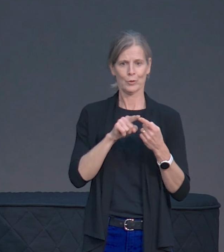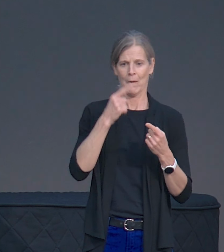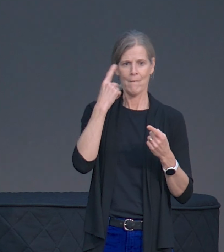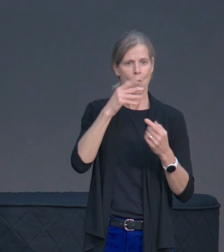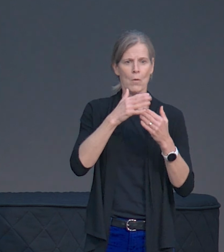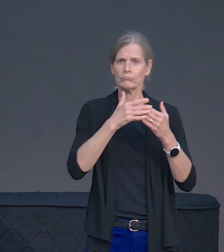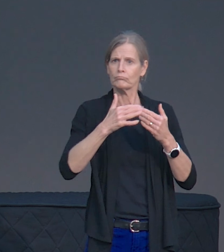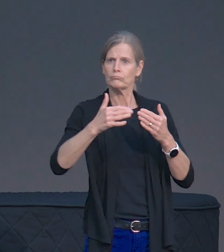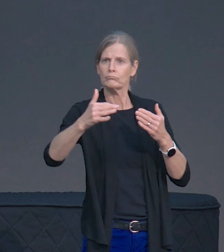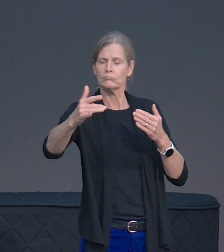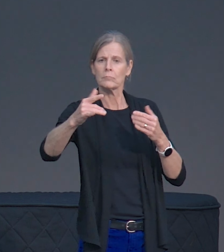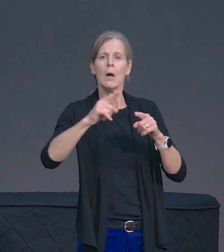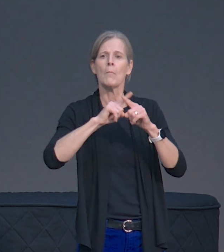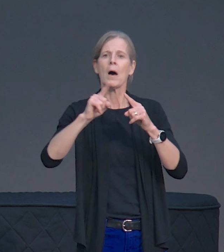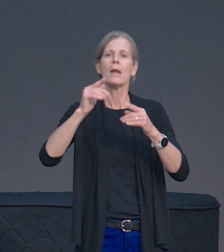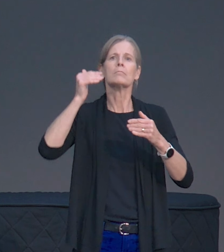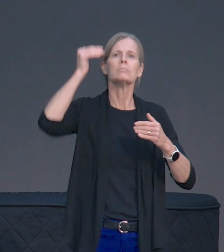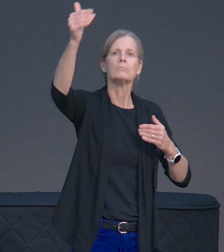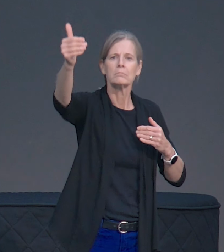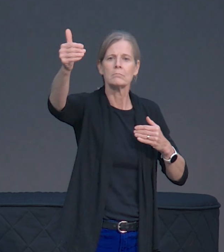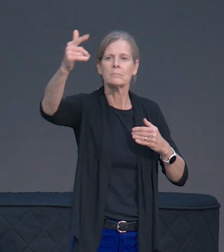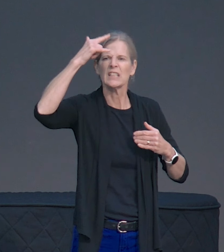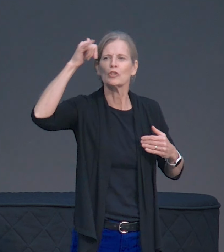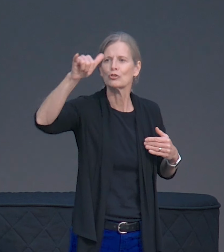Joys Will Be Eternal